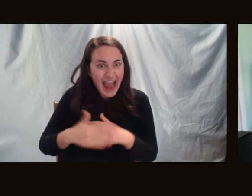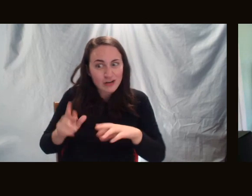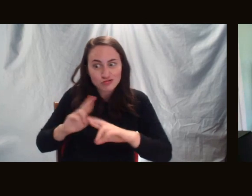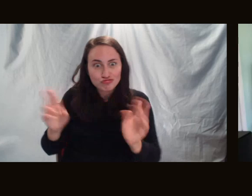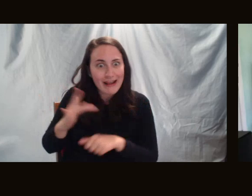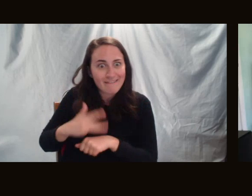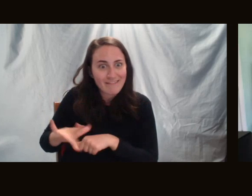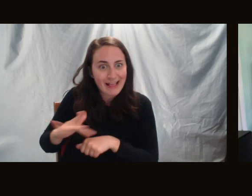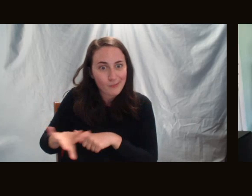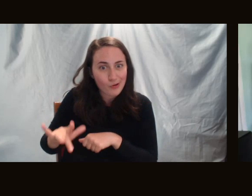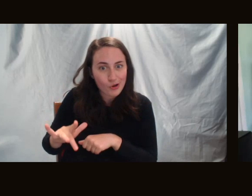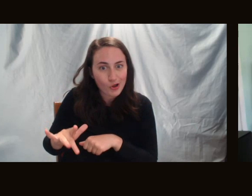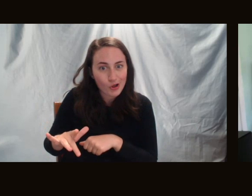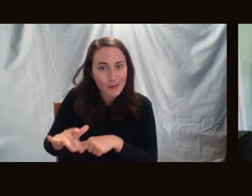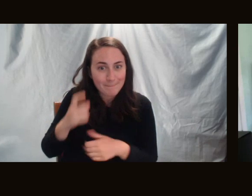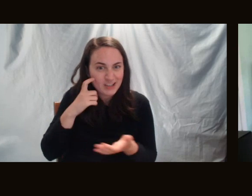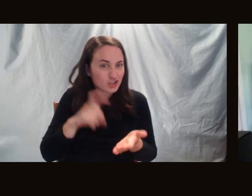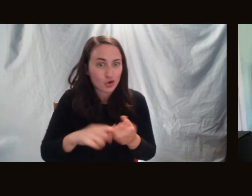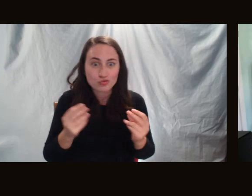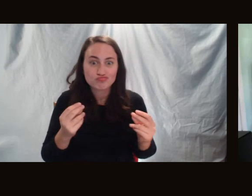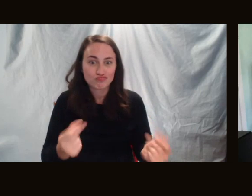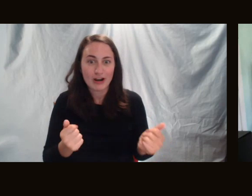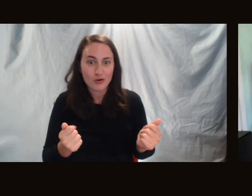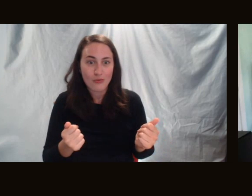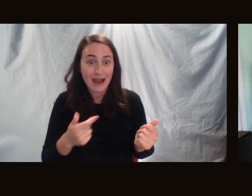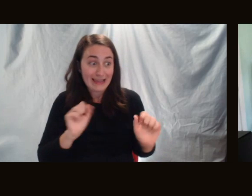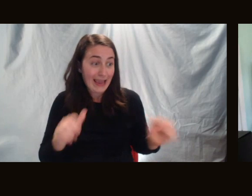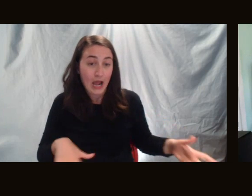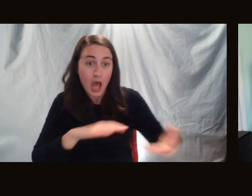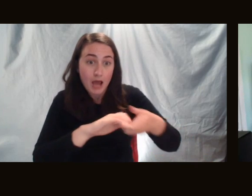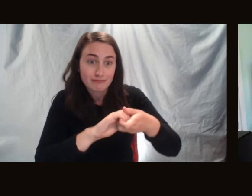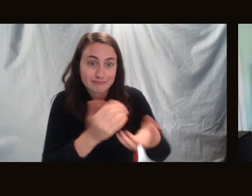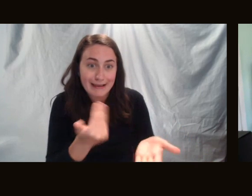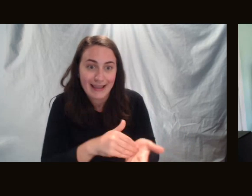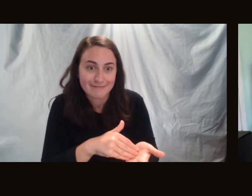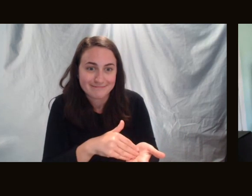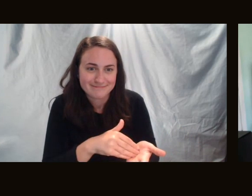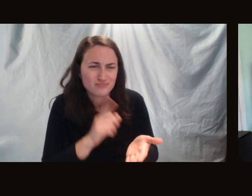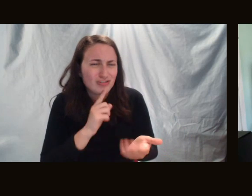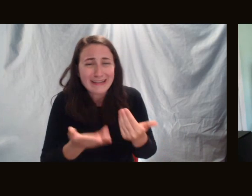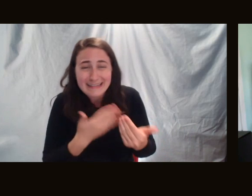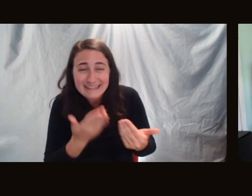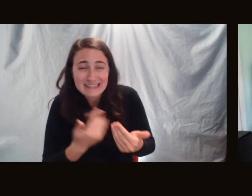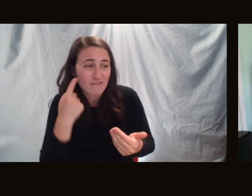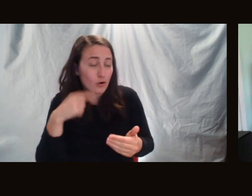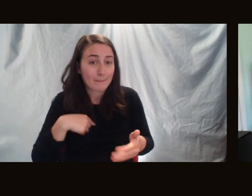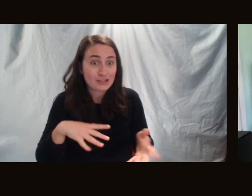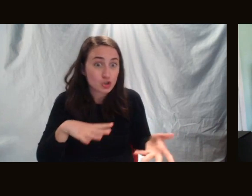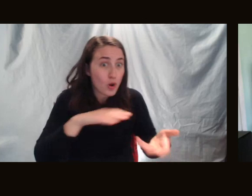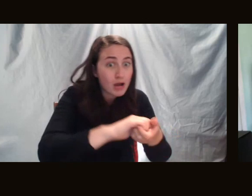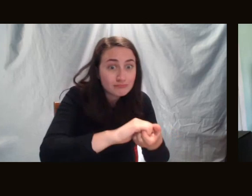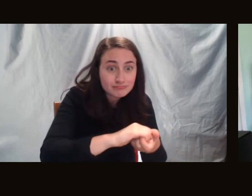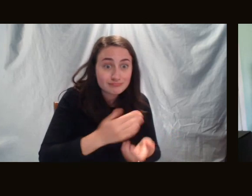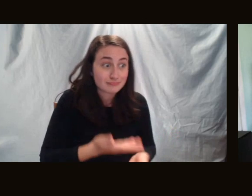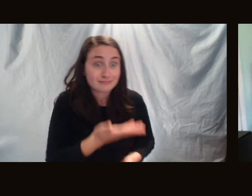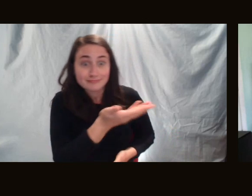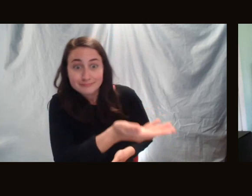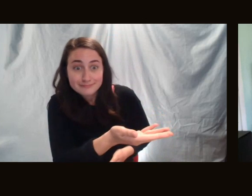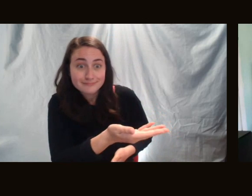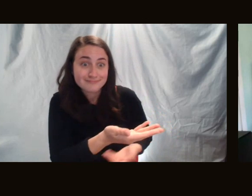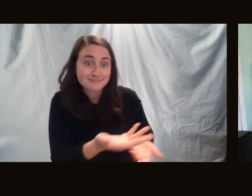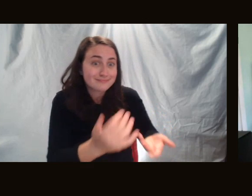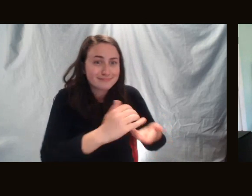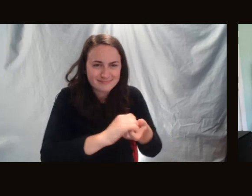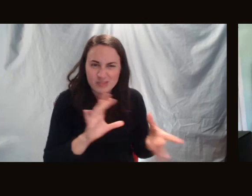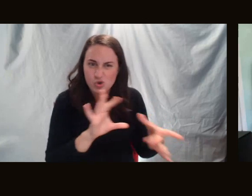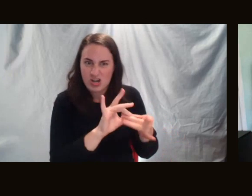turn. Then that hand is accessible. It's a very easy way for me to catch, present and catch, in order to make that